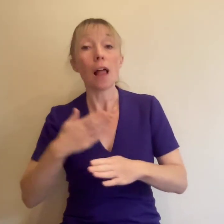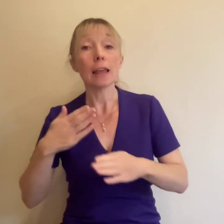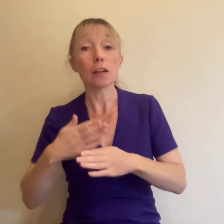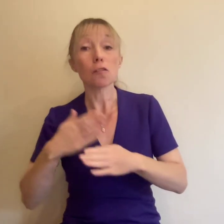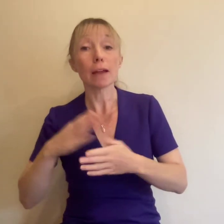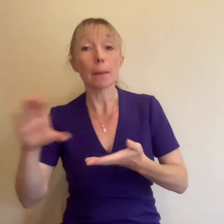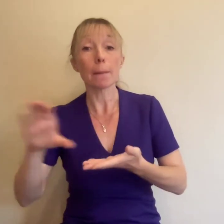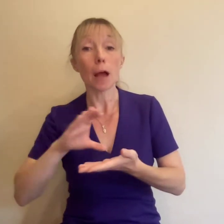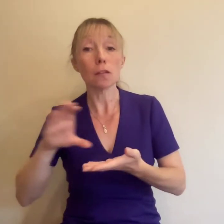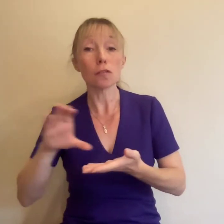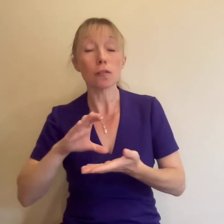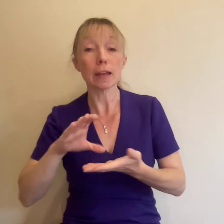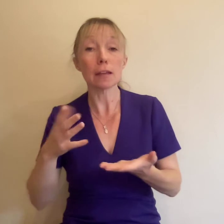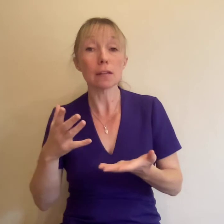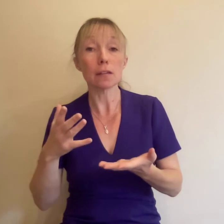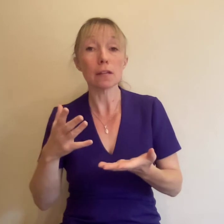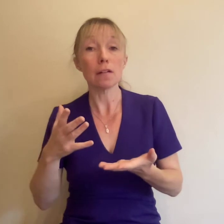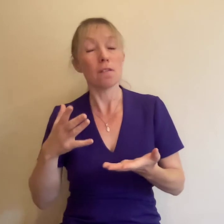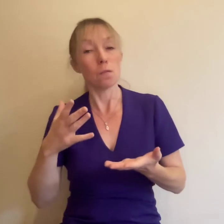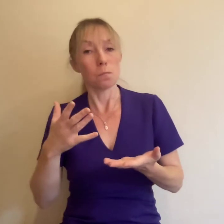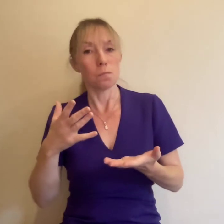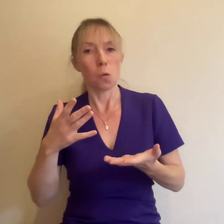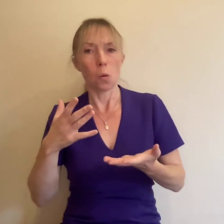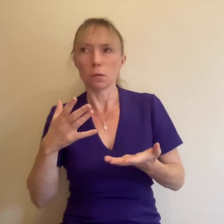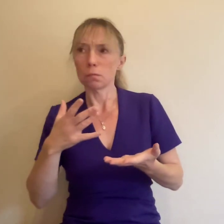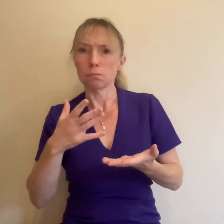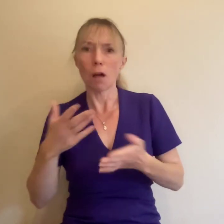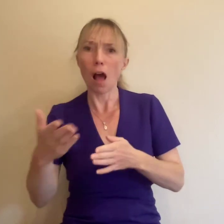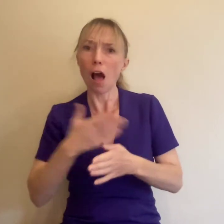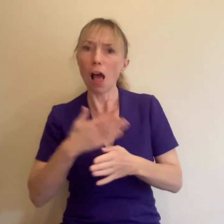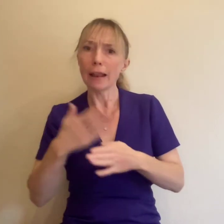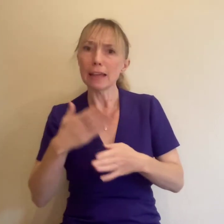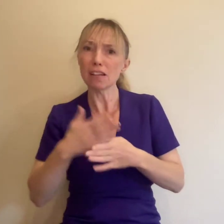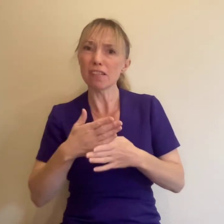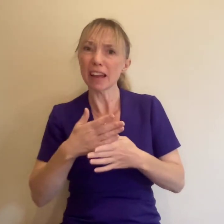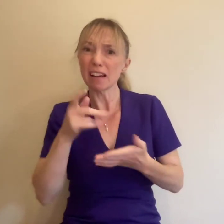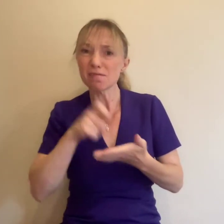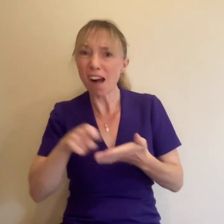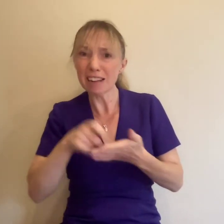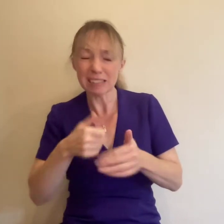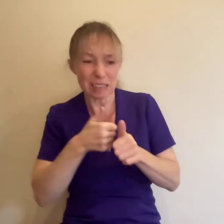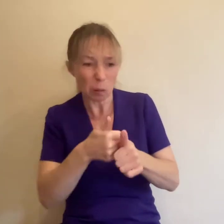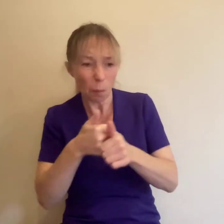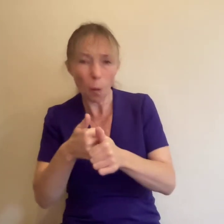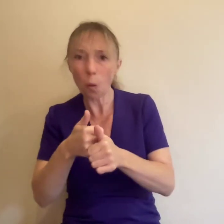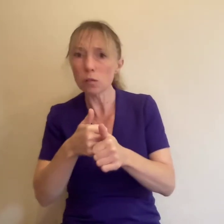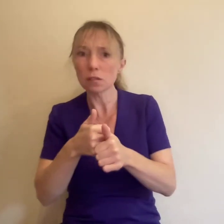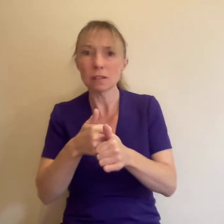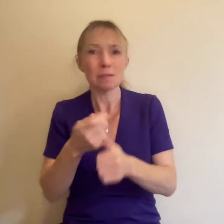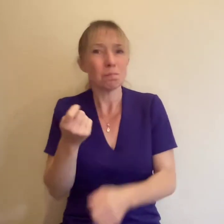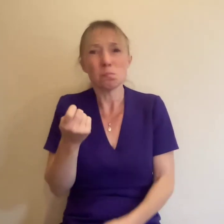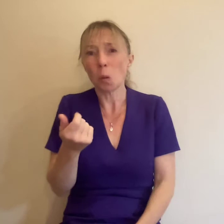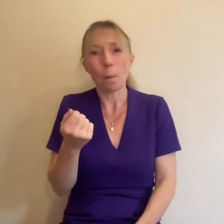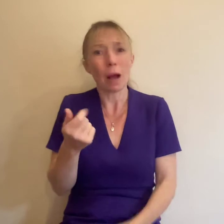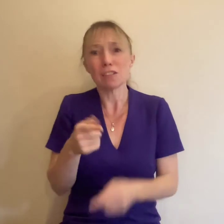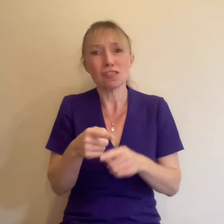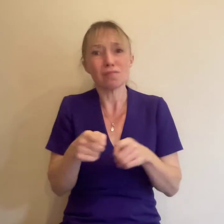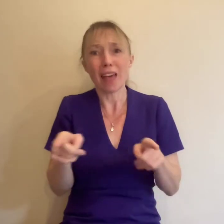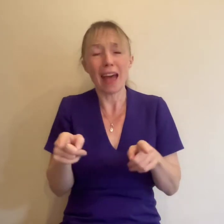the need for early career writers to receive support is stark. Unlike other artistic professions, there is no defined career